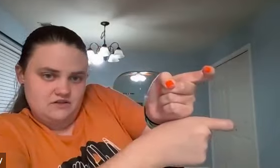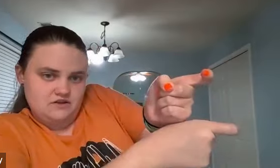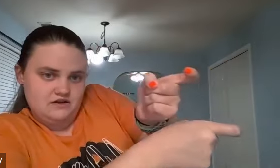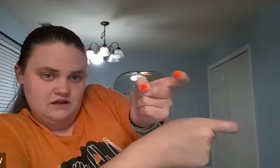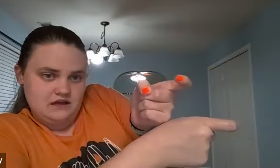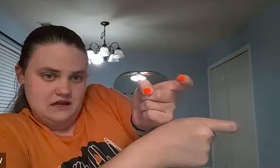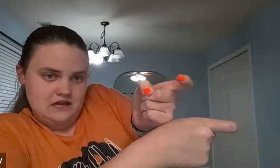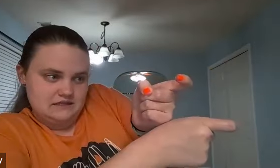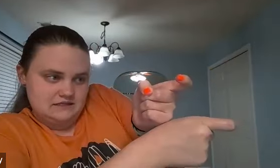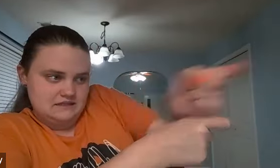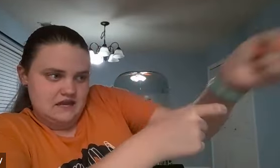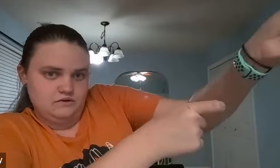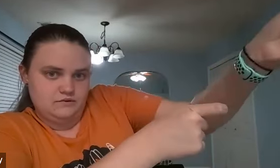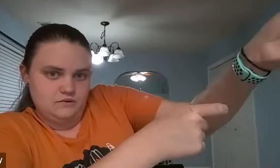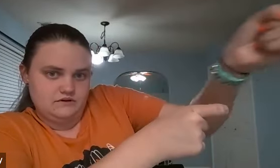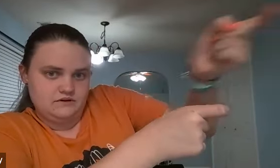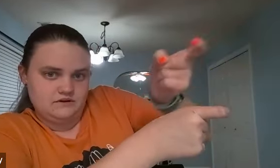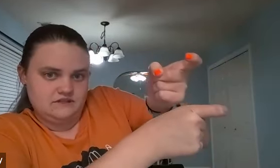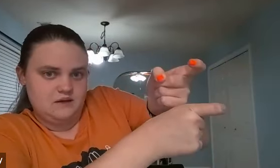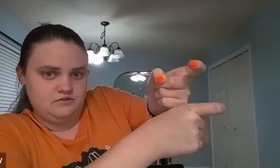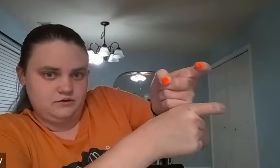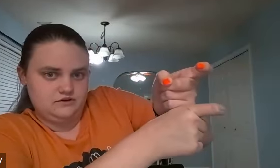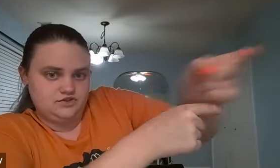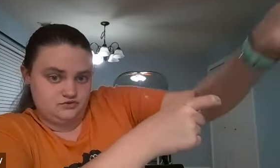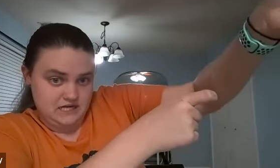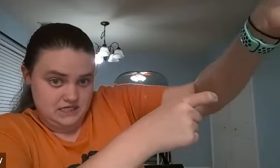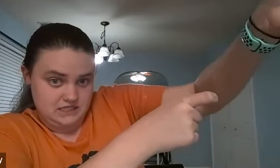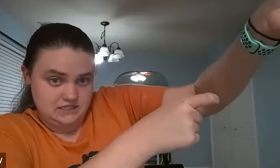other and slide one forward, the top one forward. Trick